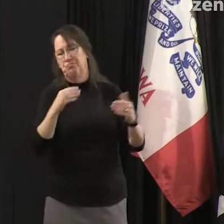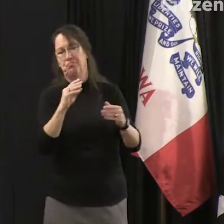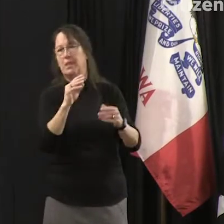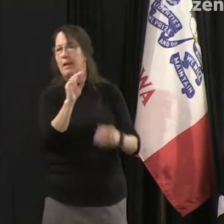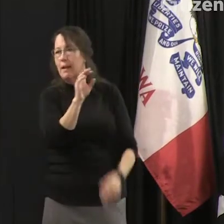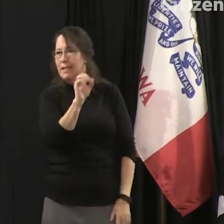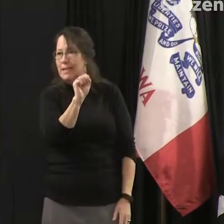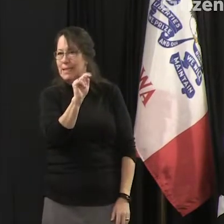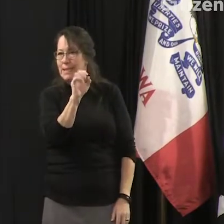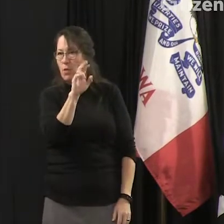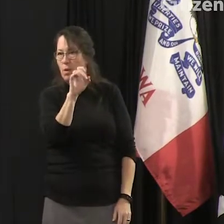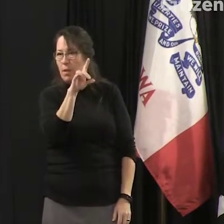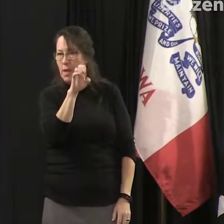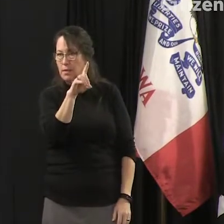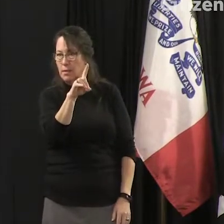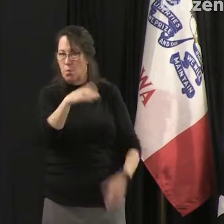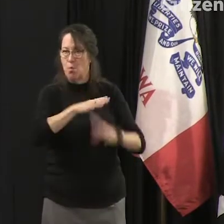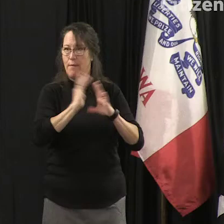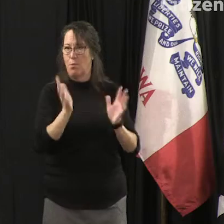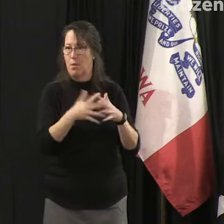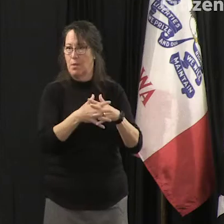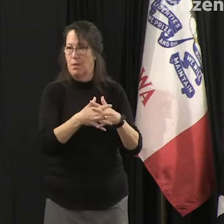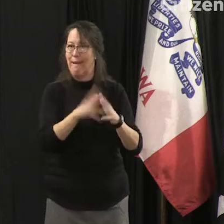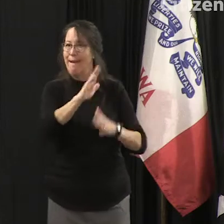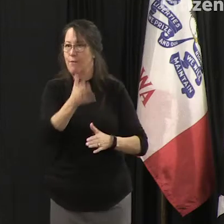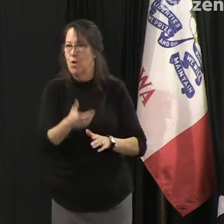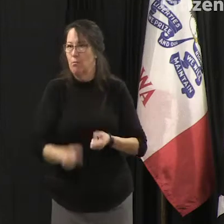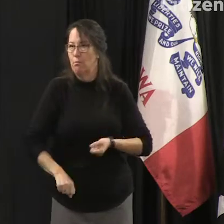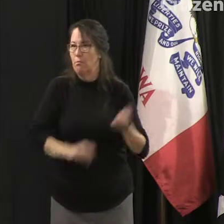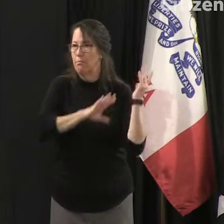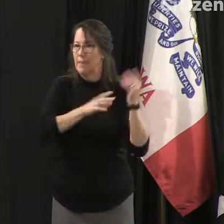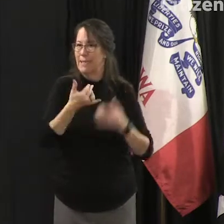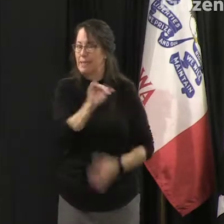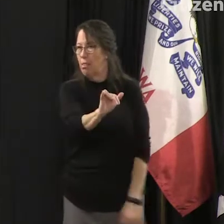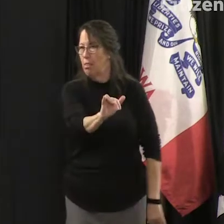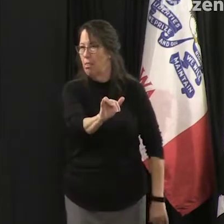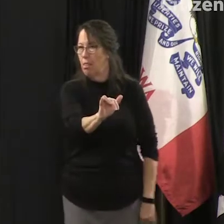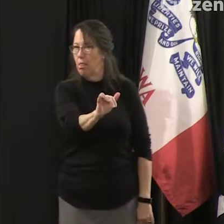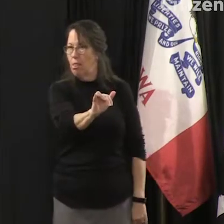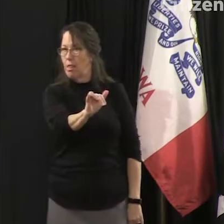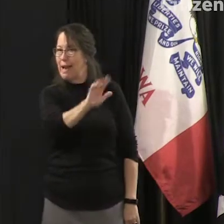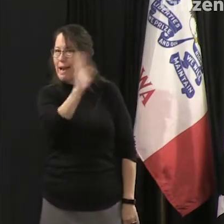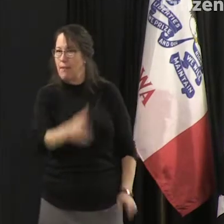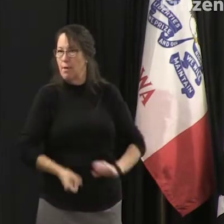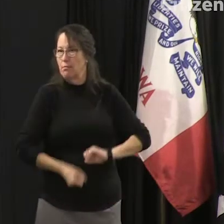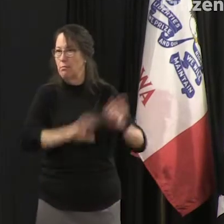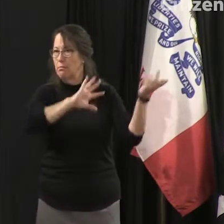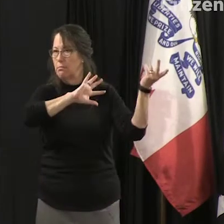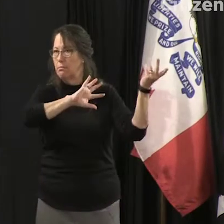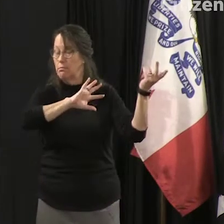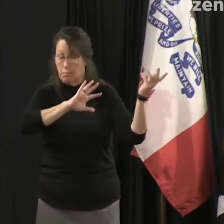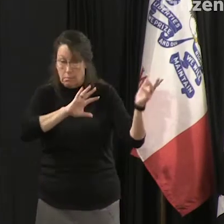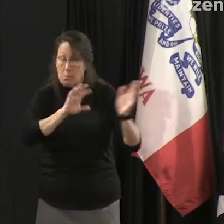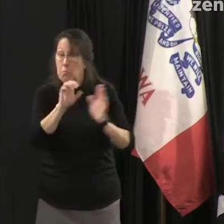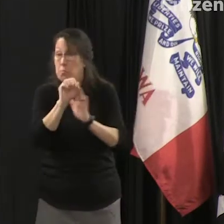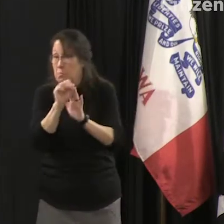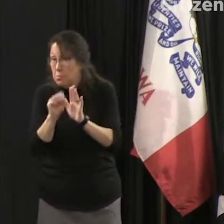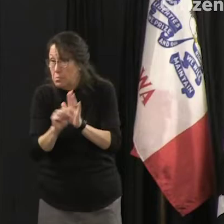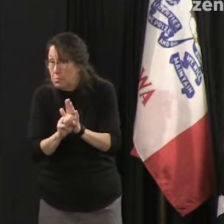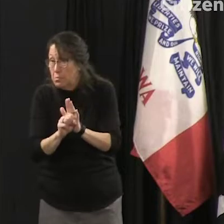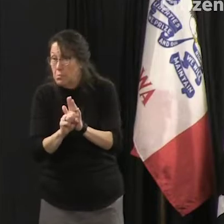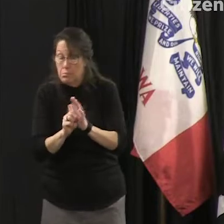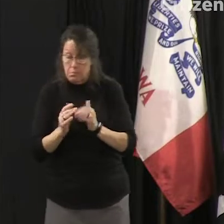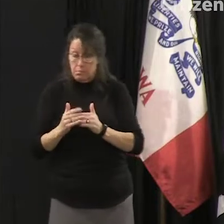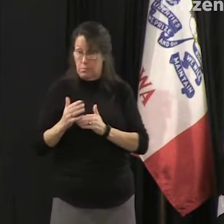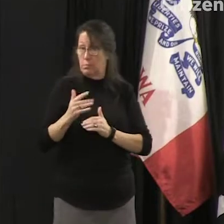sterilize someone has never been overturned. Has never been overturned. Now states have